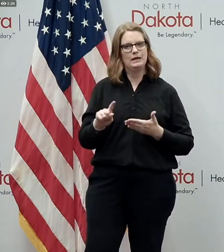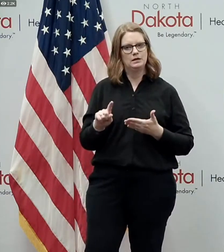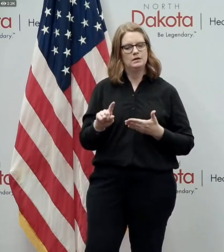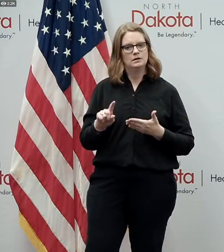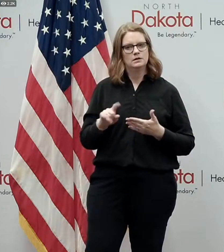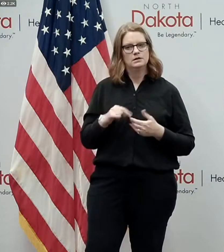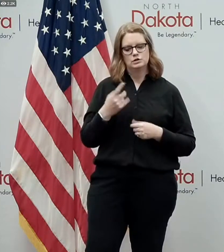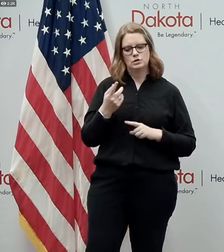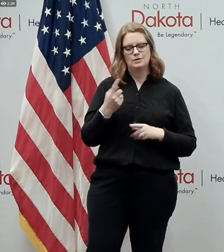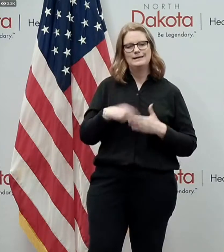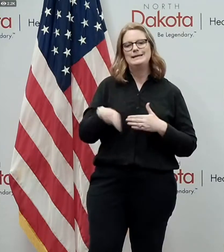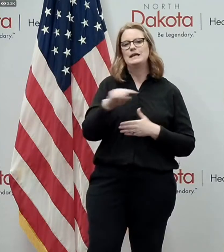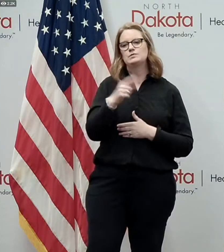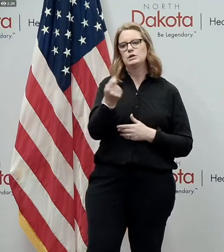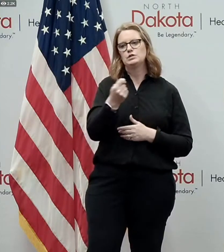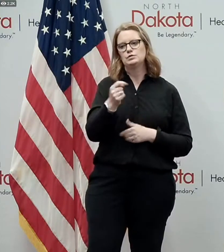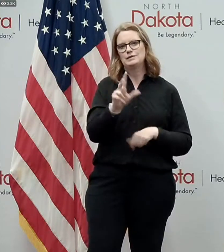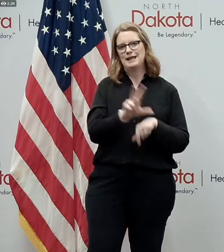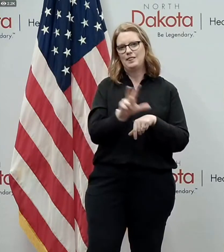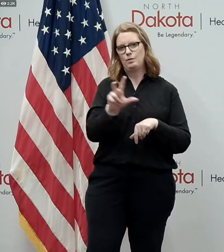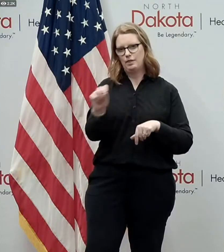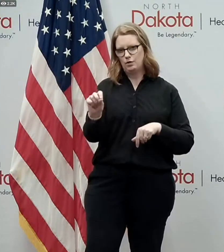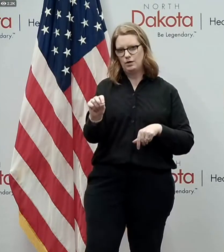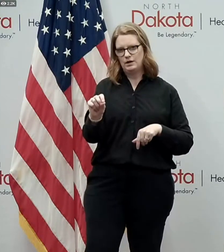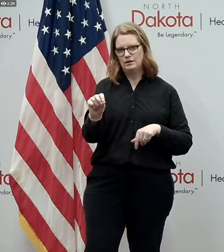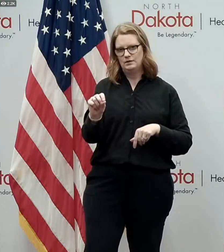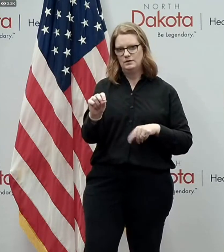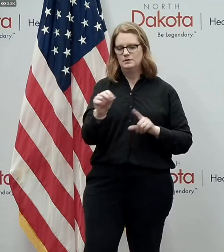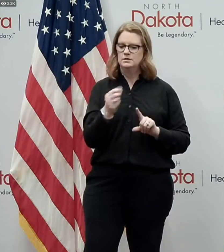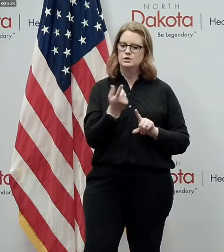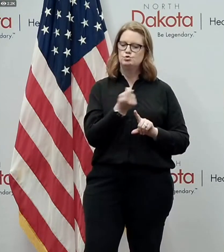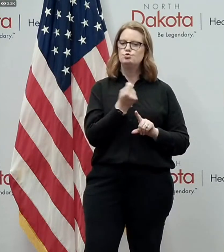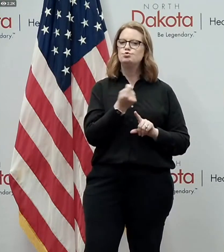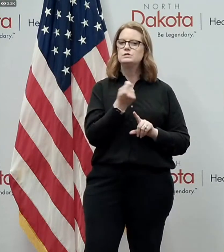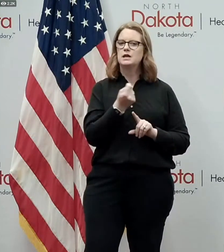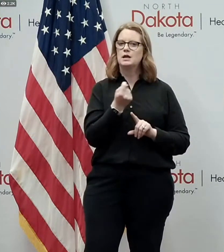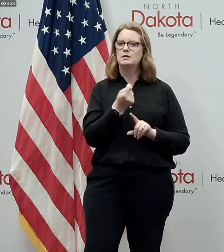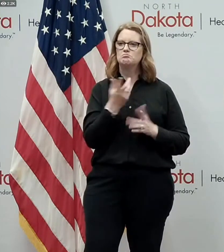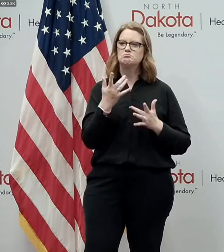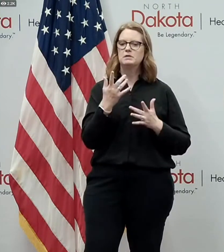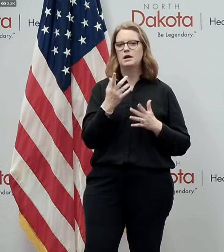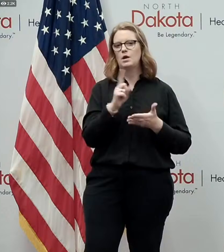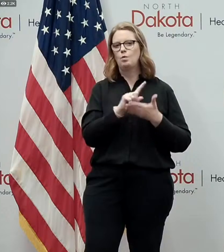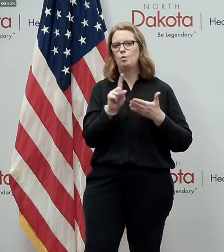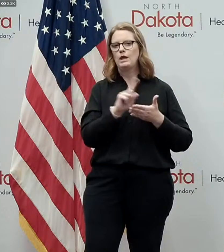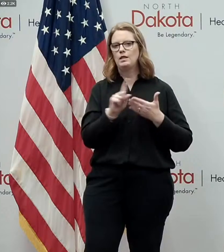here Tuesday at 3:30. We're going to try to shoot as Tuesday as our weekly briefing.